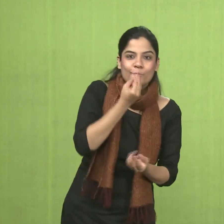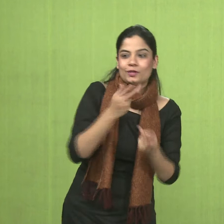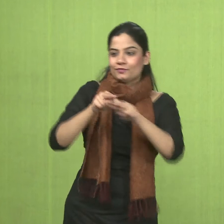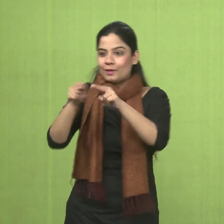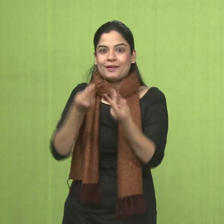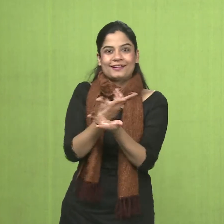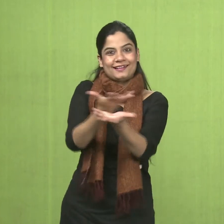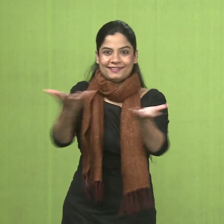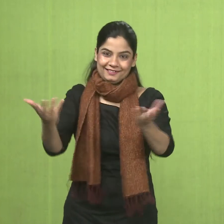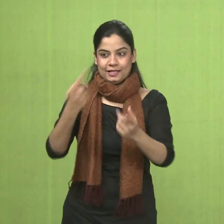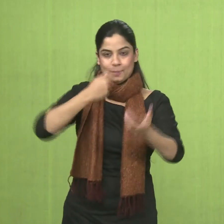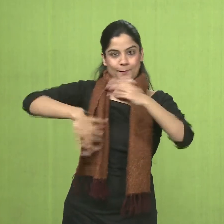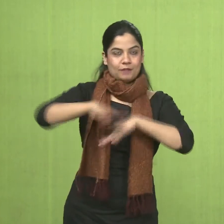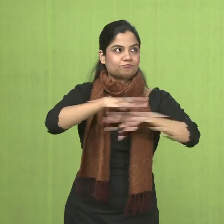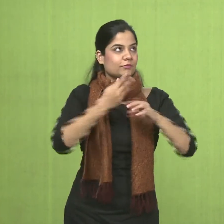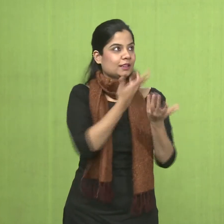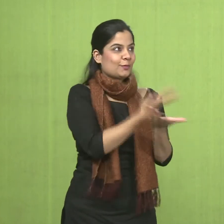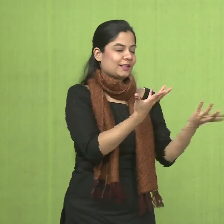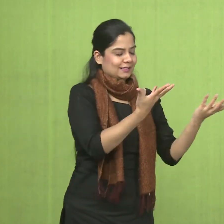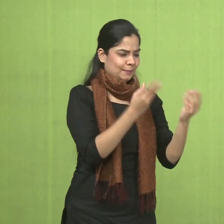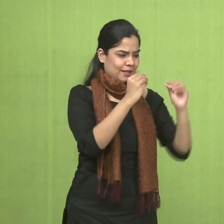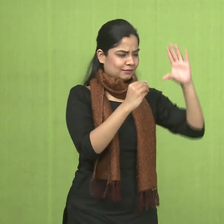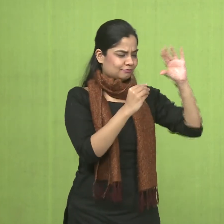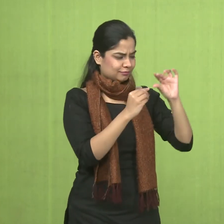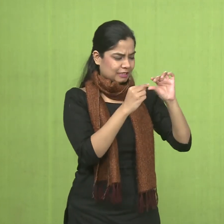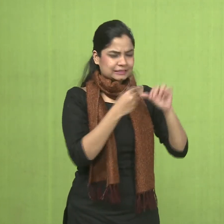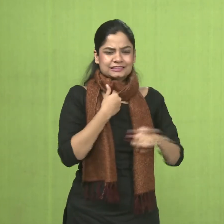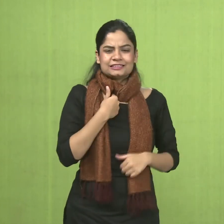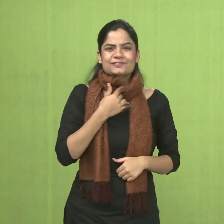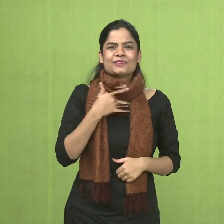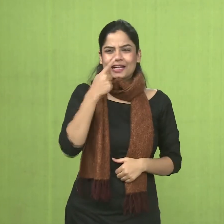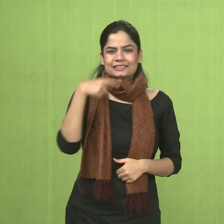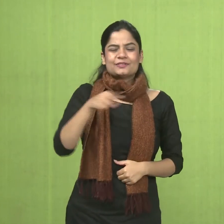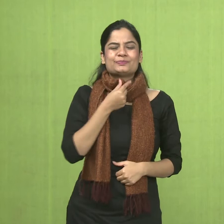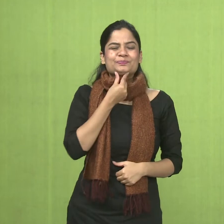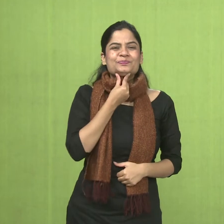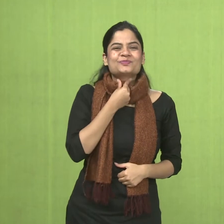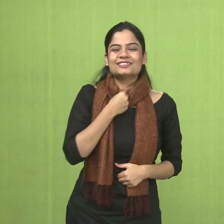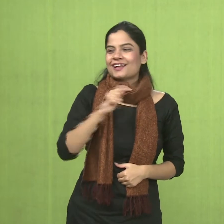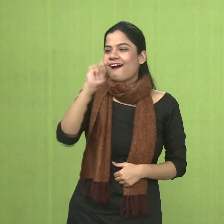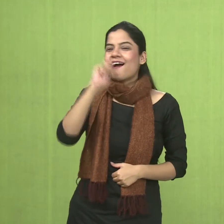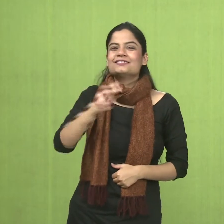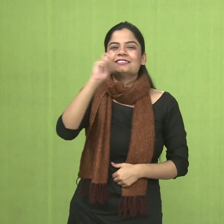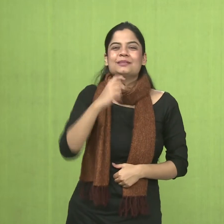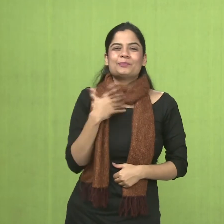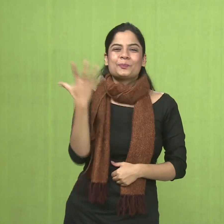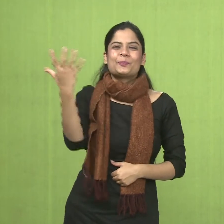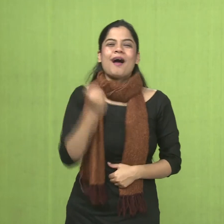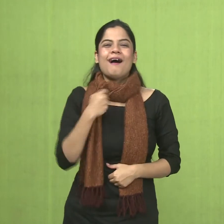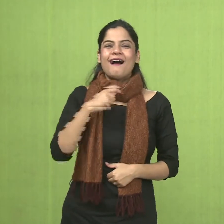And she also at the same time has been craving for ice cream. She really wants to have ice cream, but she has to manage